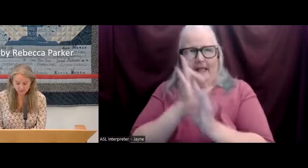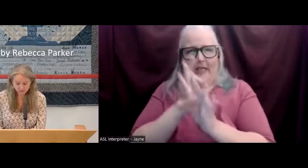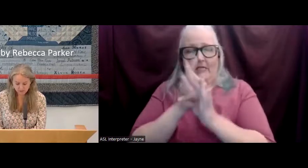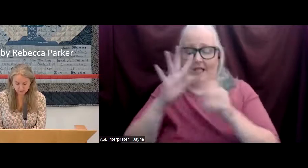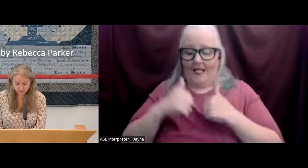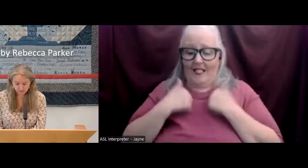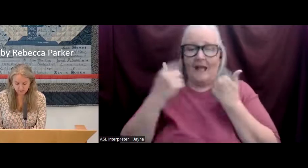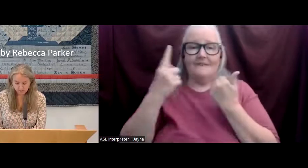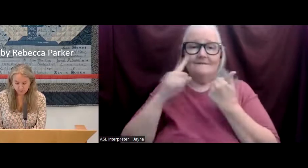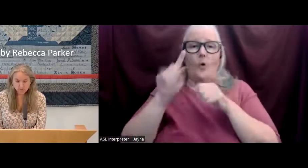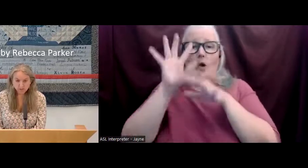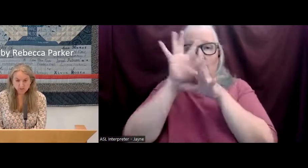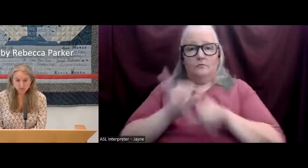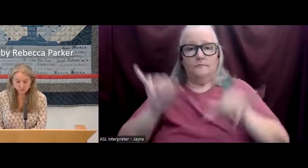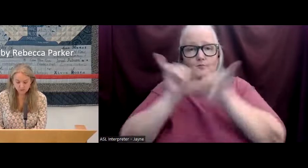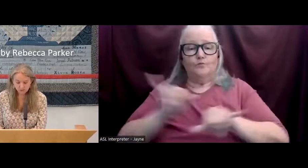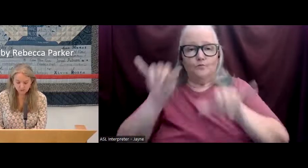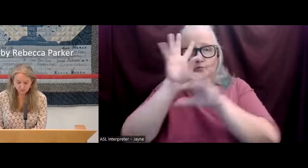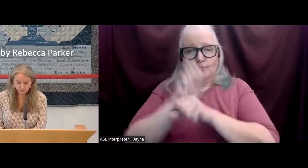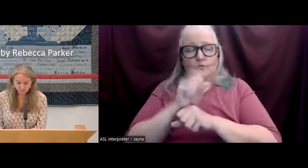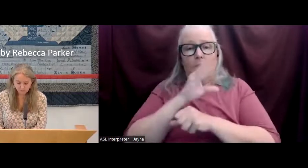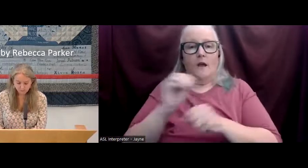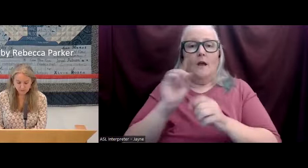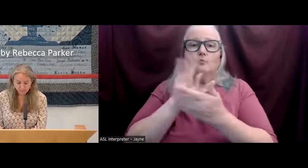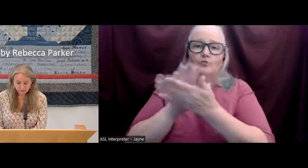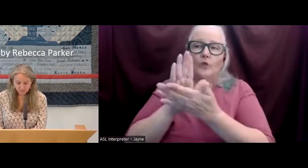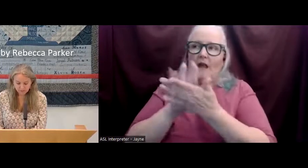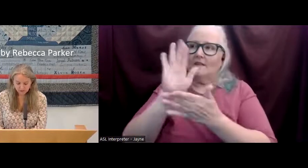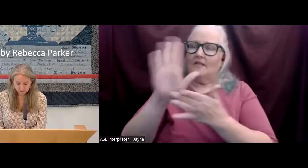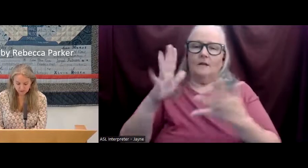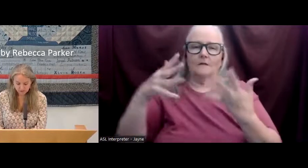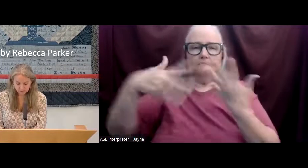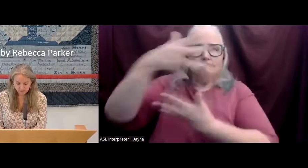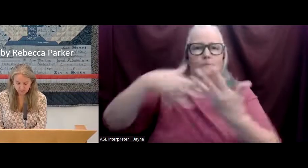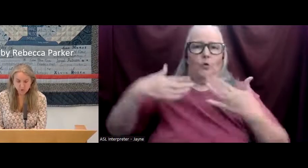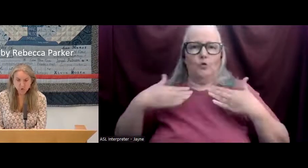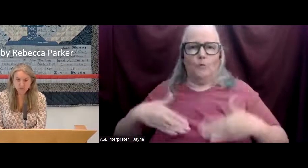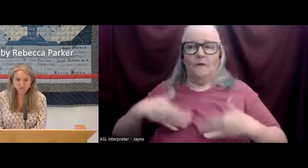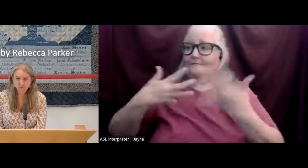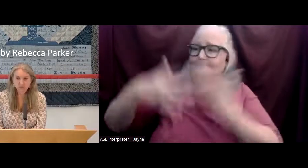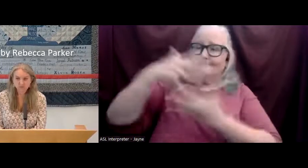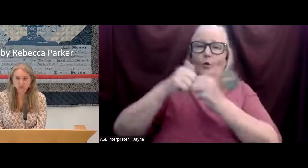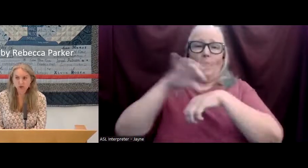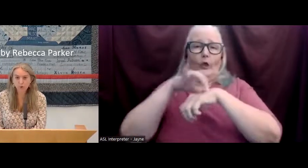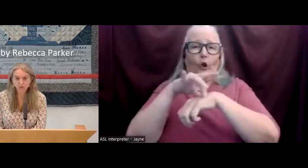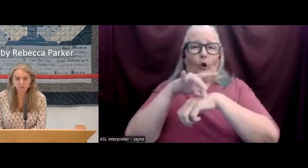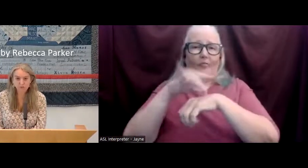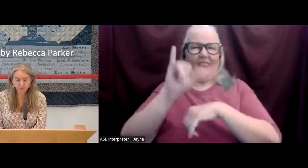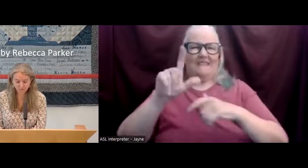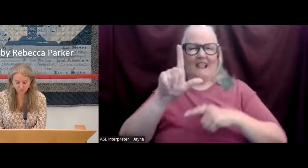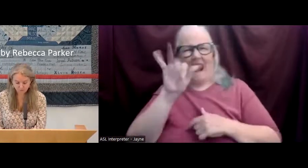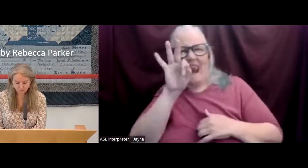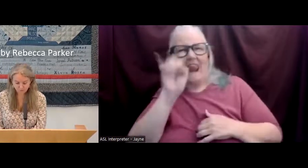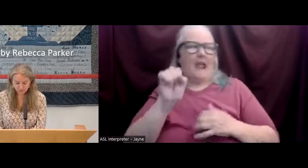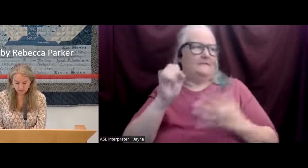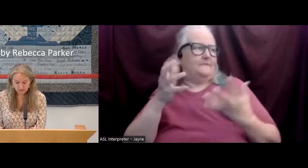and praise, the comfort of human friendship, the company of earth, the chorus of life welcoming